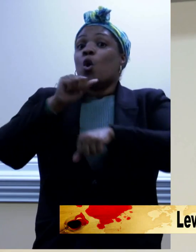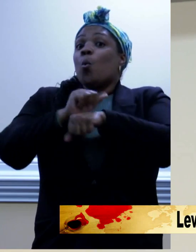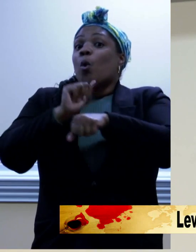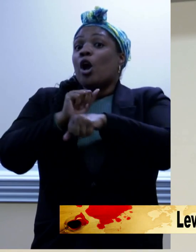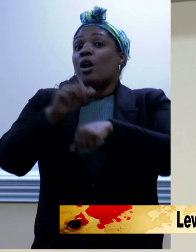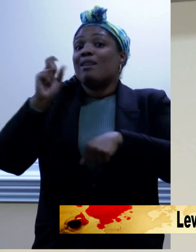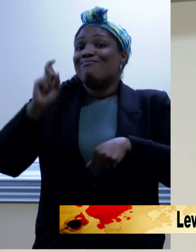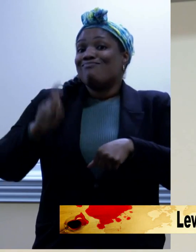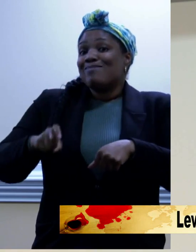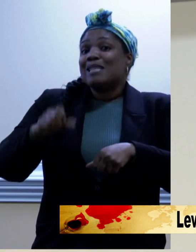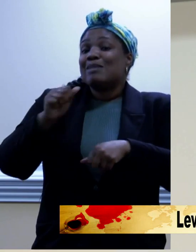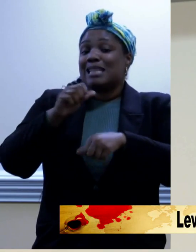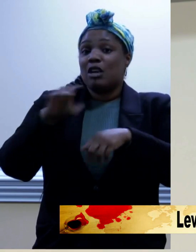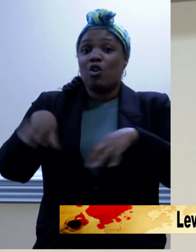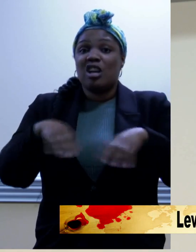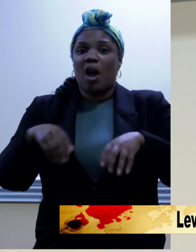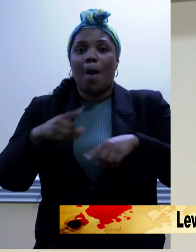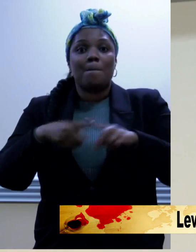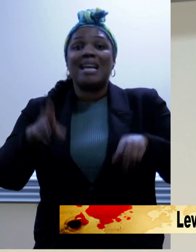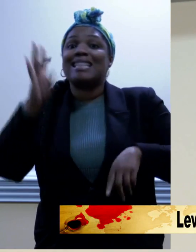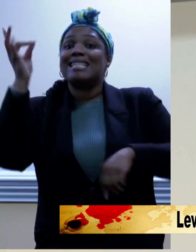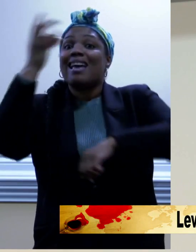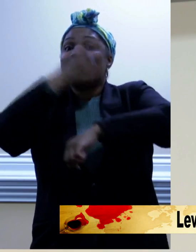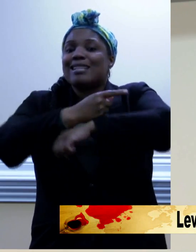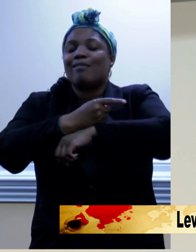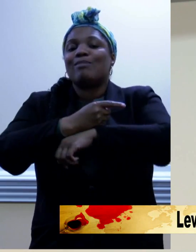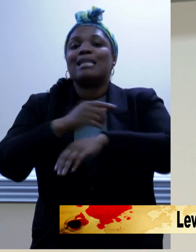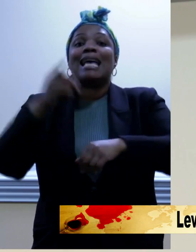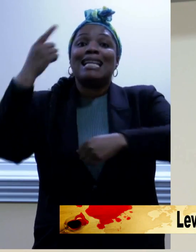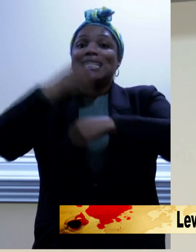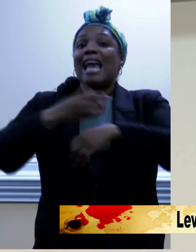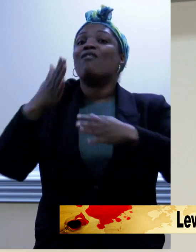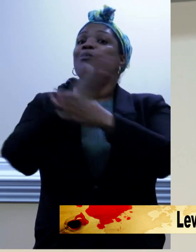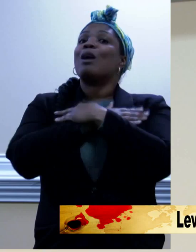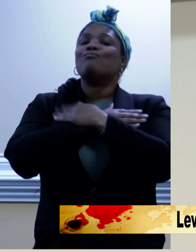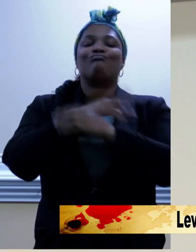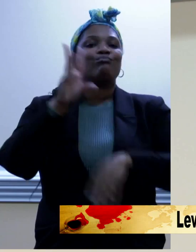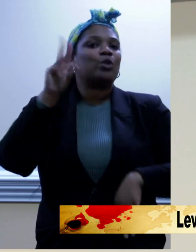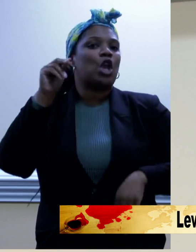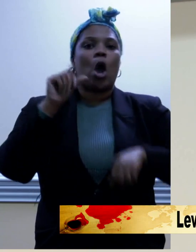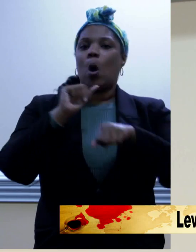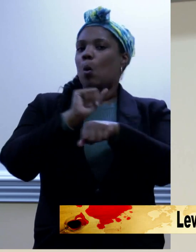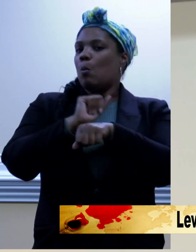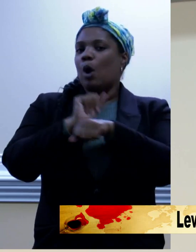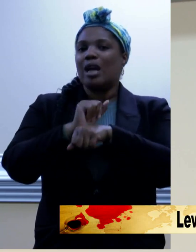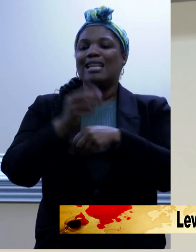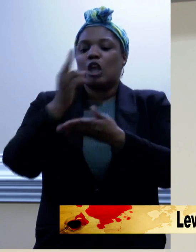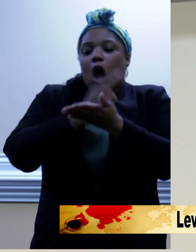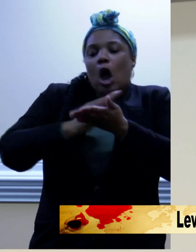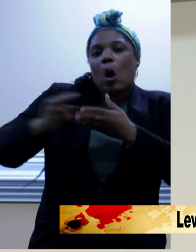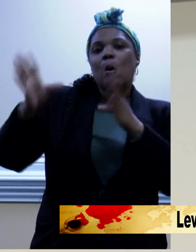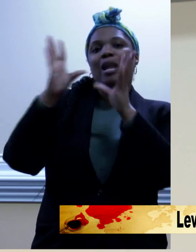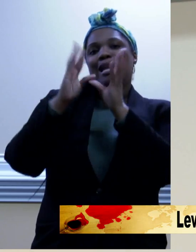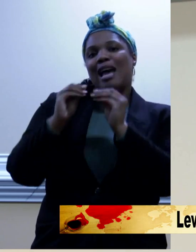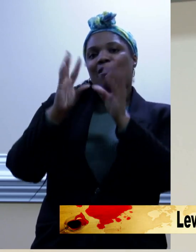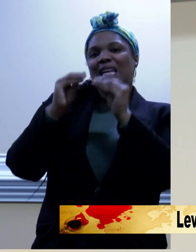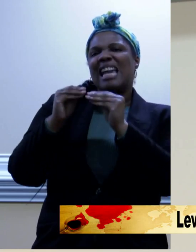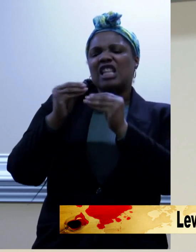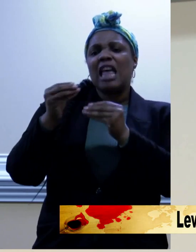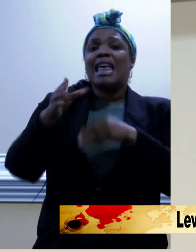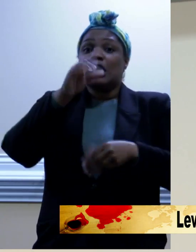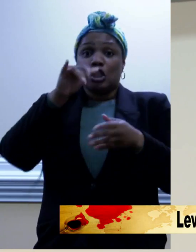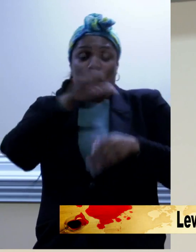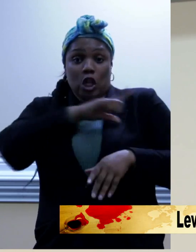but the seventh day of the Sabbath, the rest, a holy convocation, you shall do no work therein. It is the Sabbath of the Lord in all